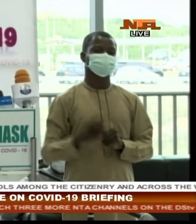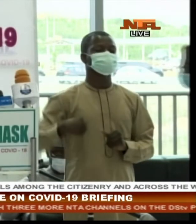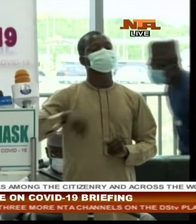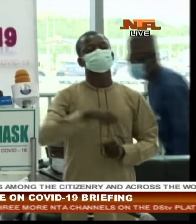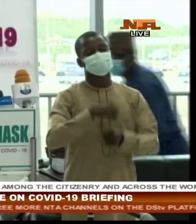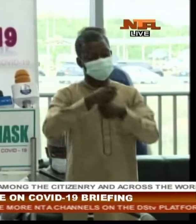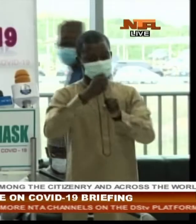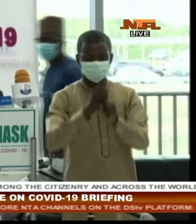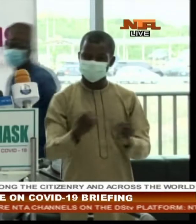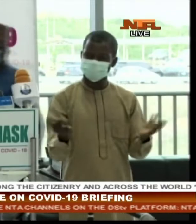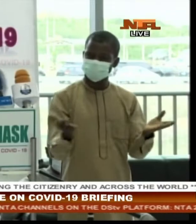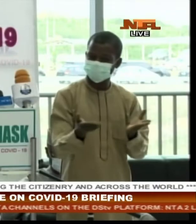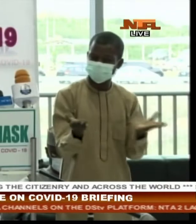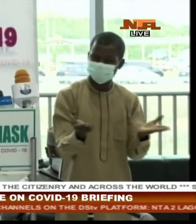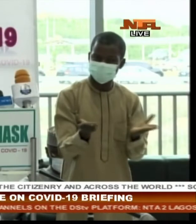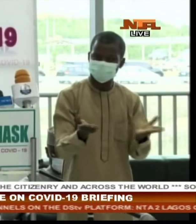available